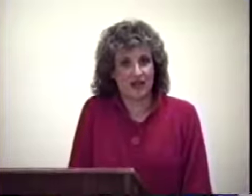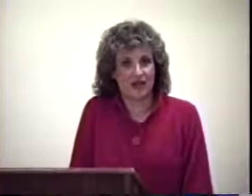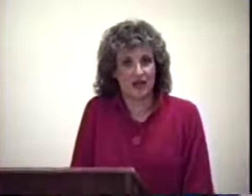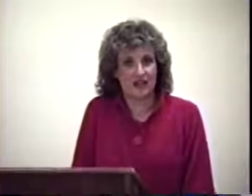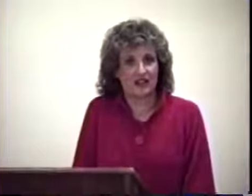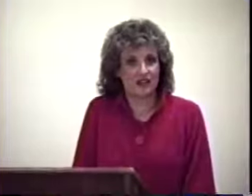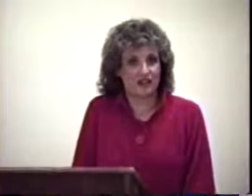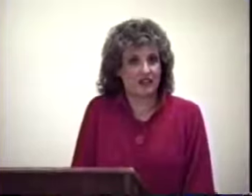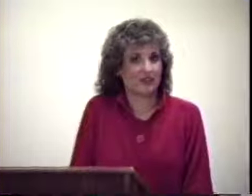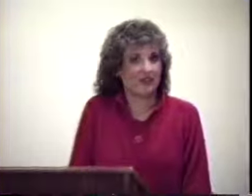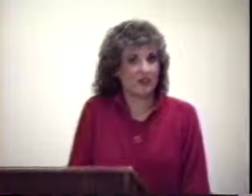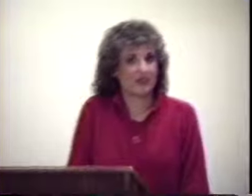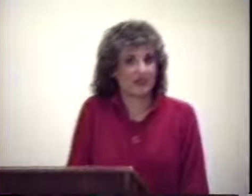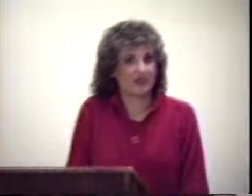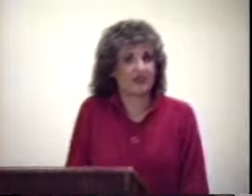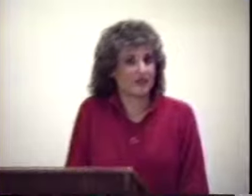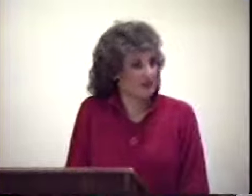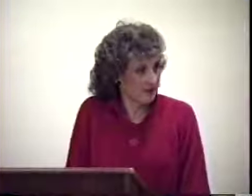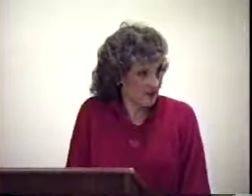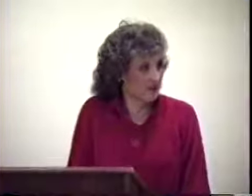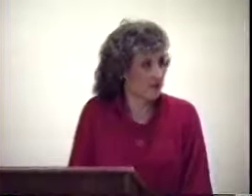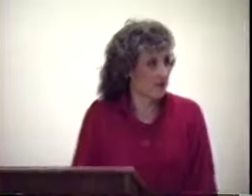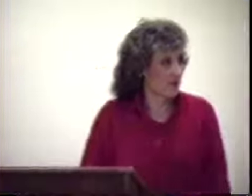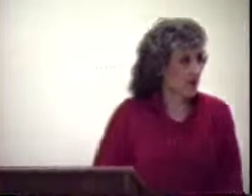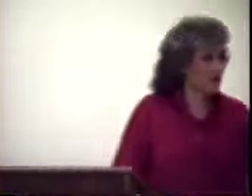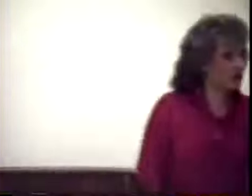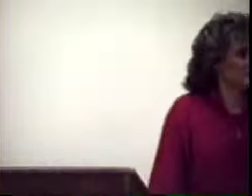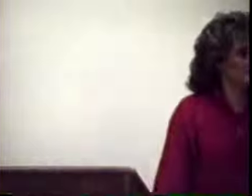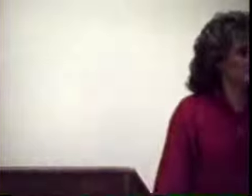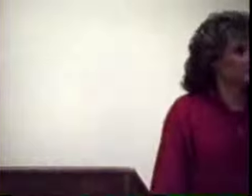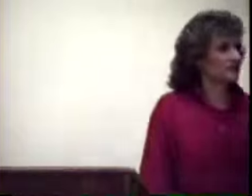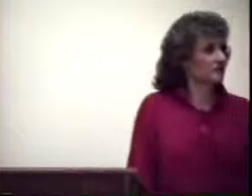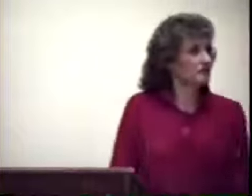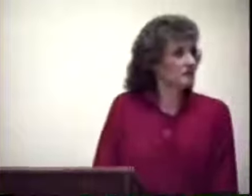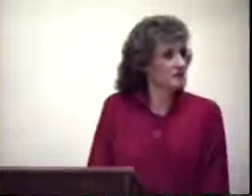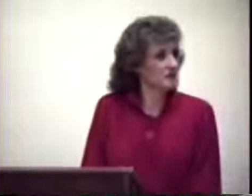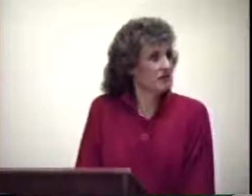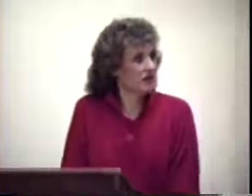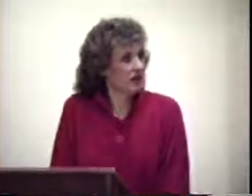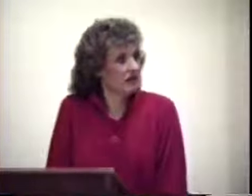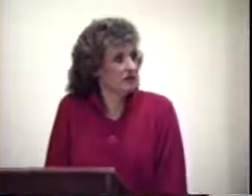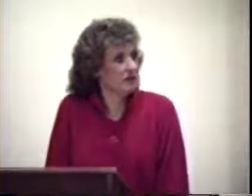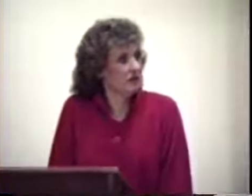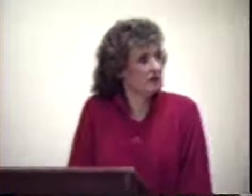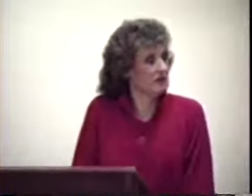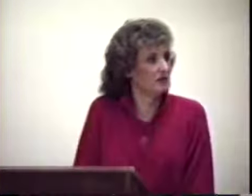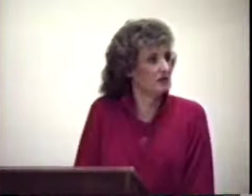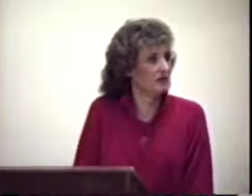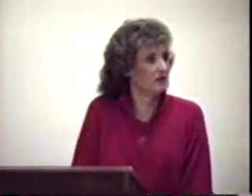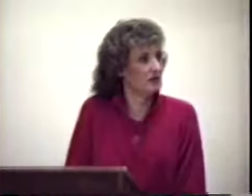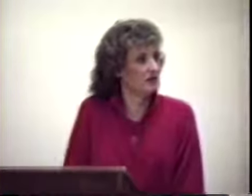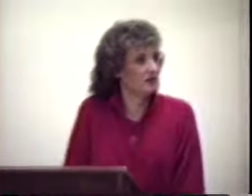out with it is just an added plus. do you believe, Janice, that you achieved the goals that